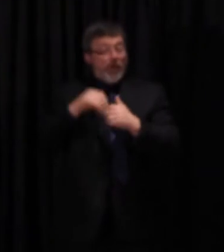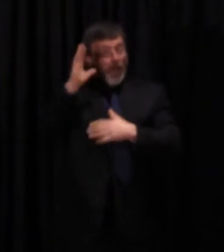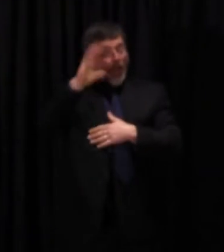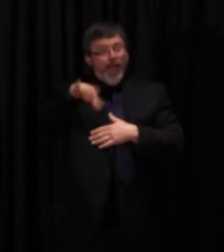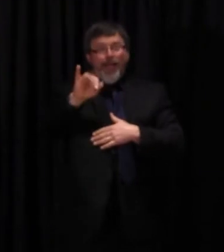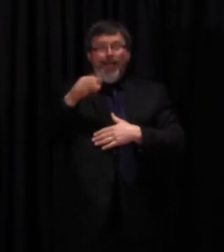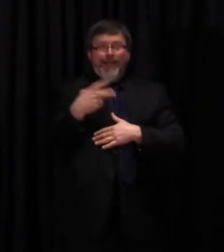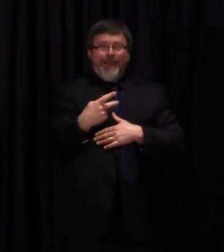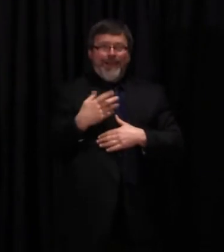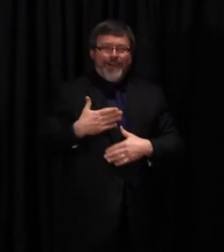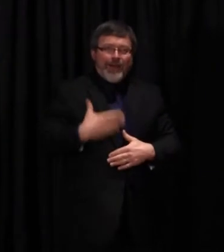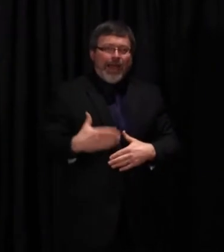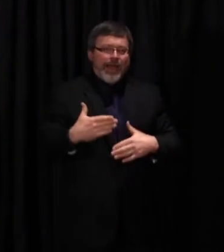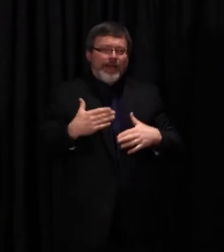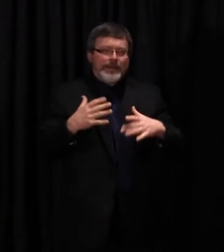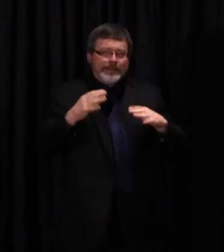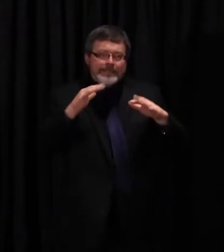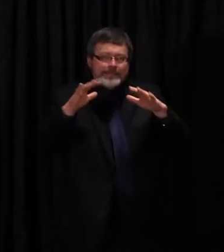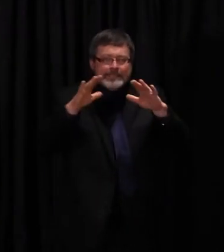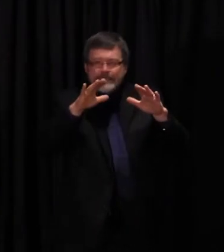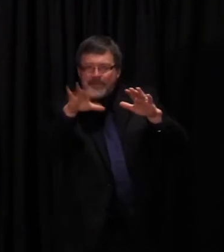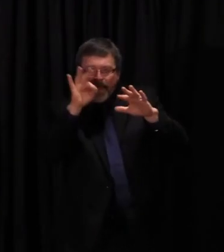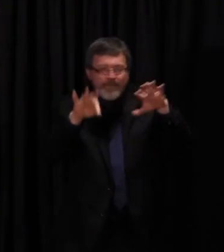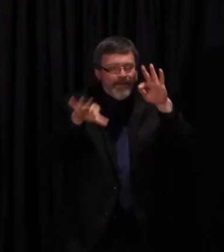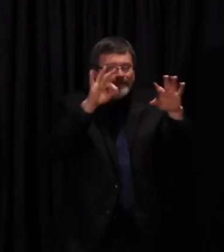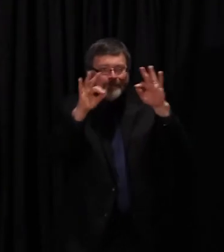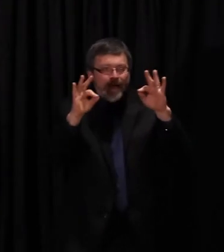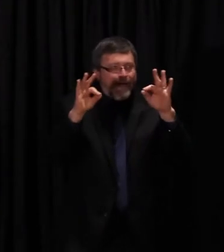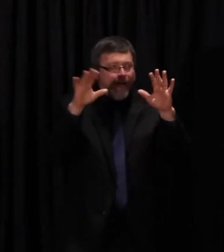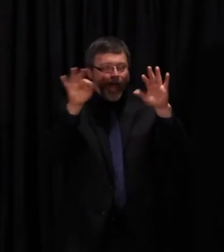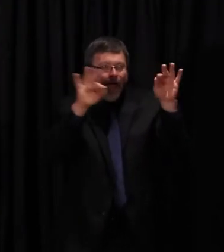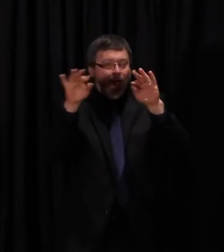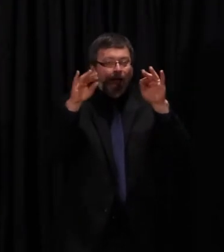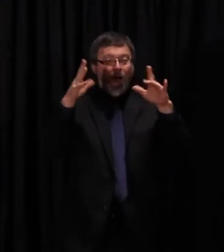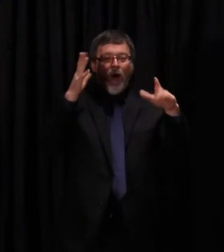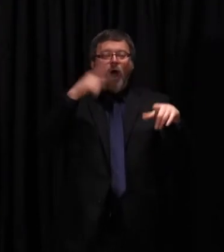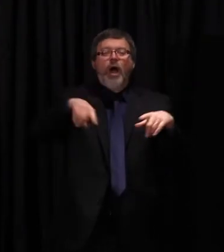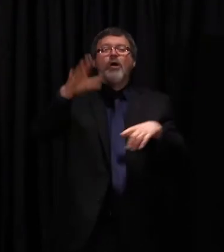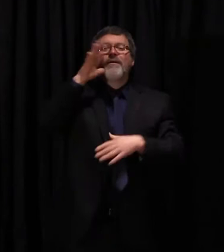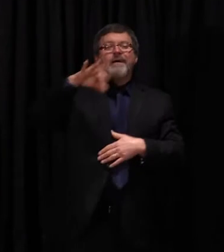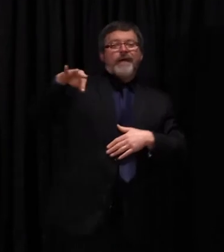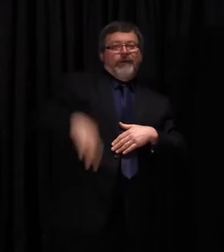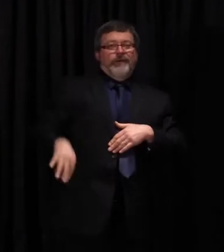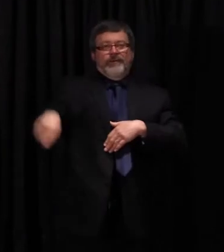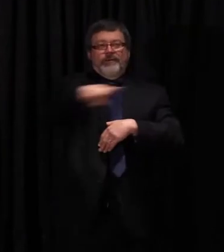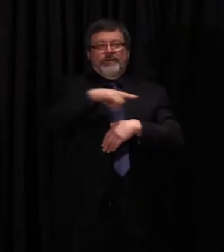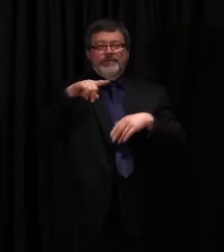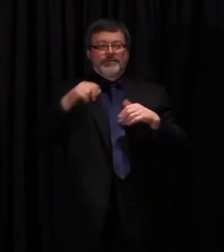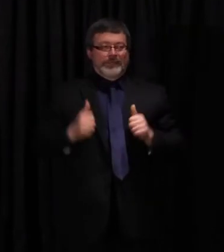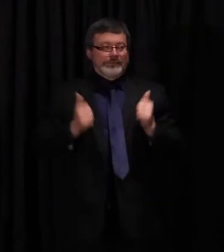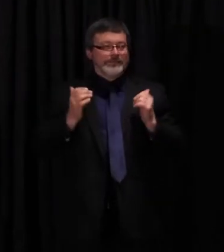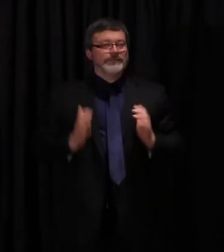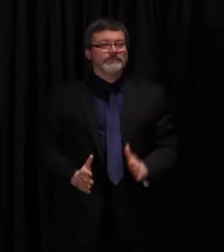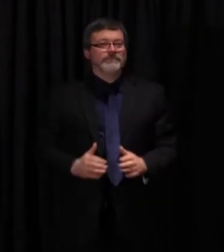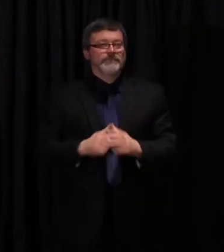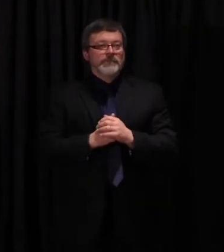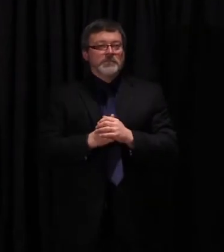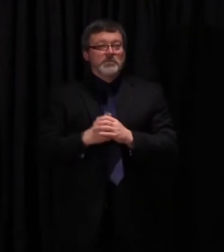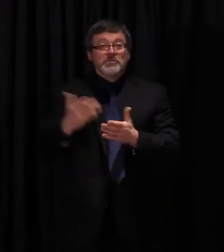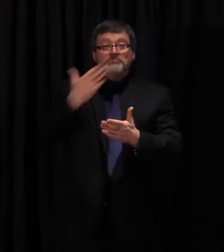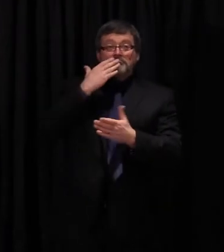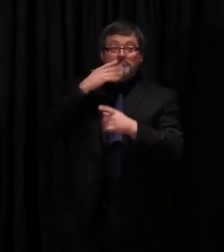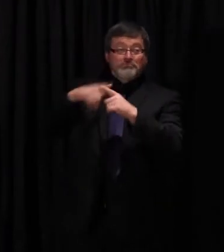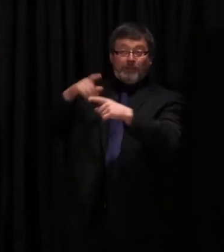silver linings, there's much to be gained. Thanks to the work of our congressional delegation, especially Senator